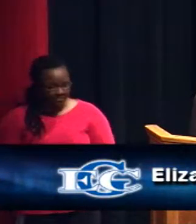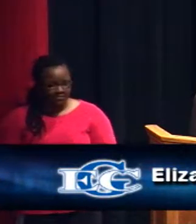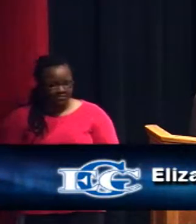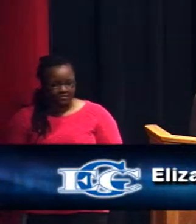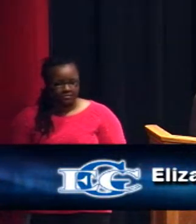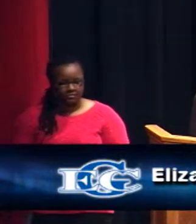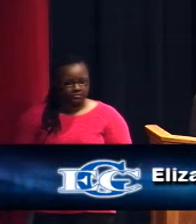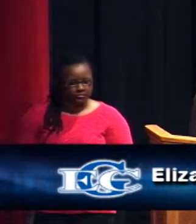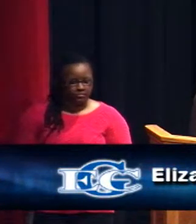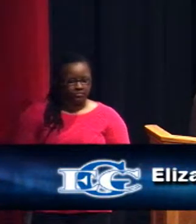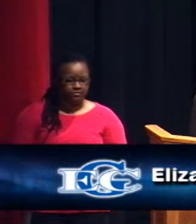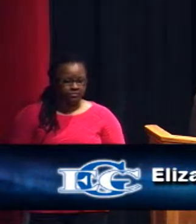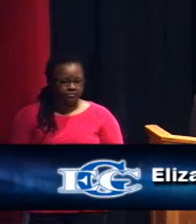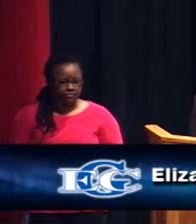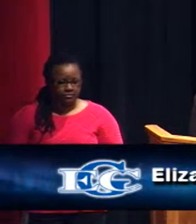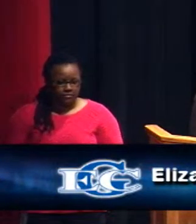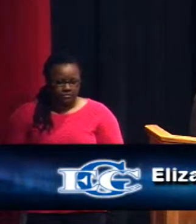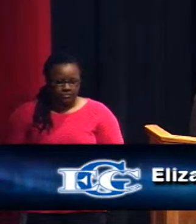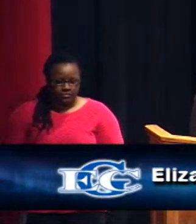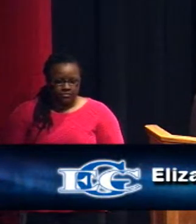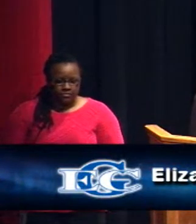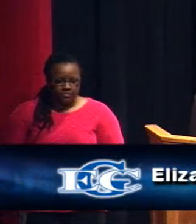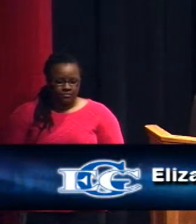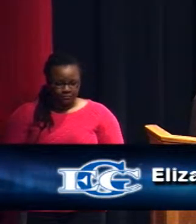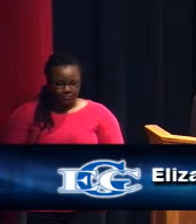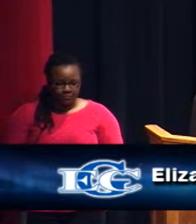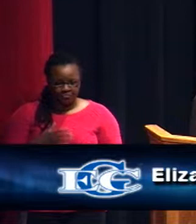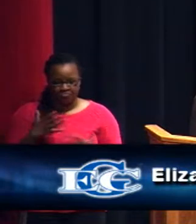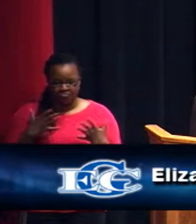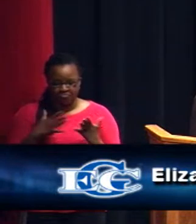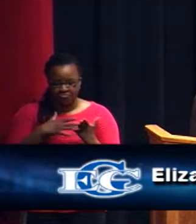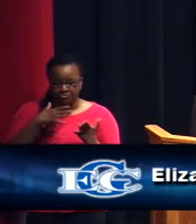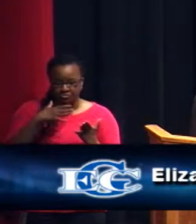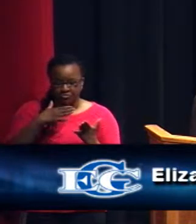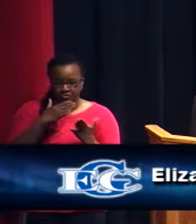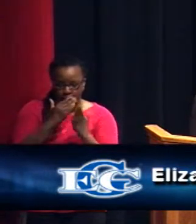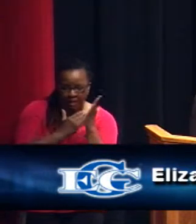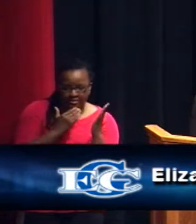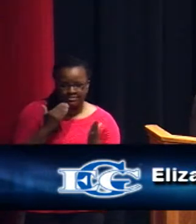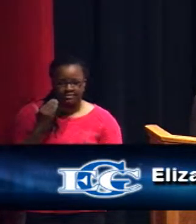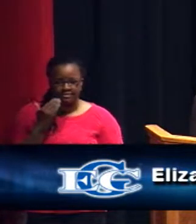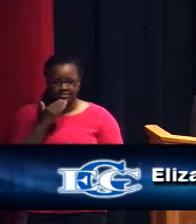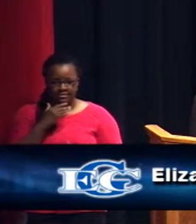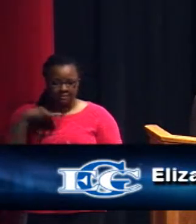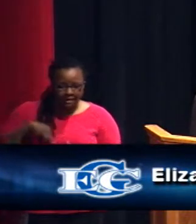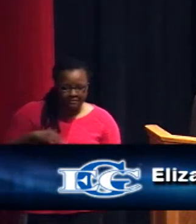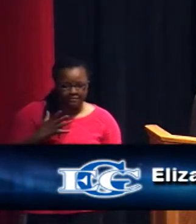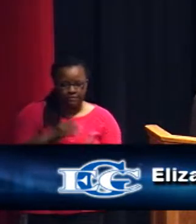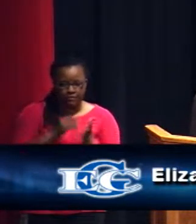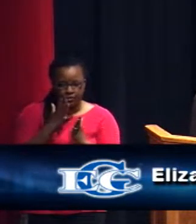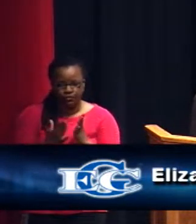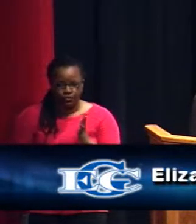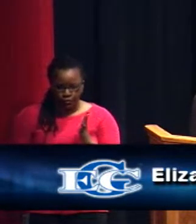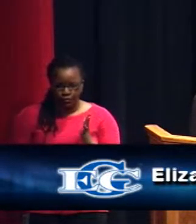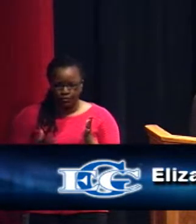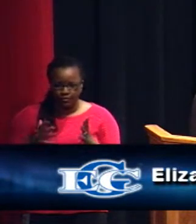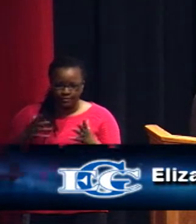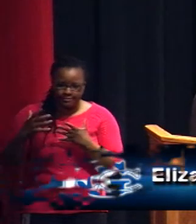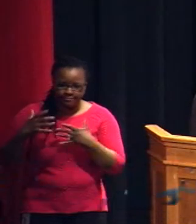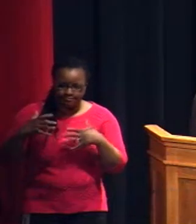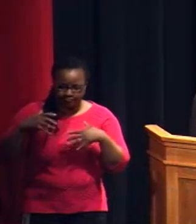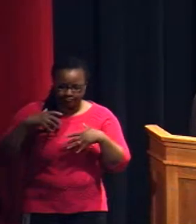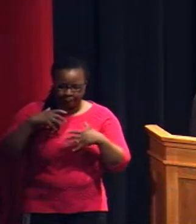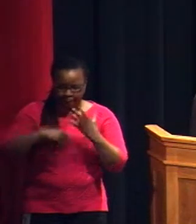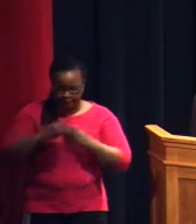The personal lessons and benefits our students derive from practices, conditioning, and contests are well known. Teamwork,